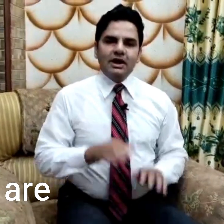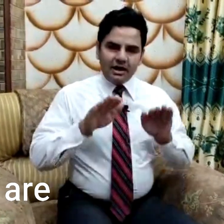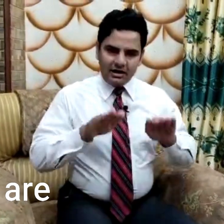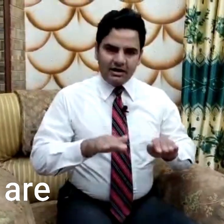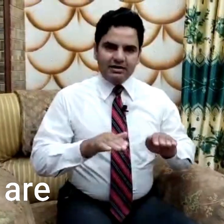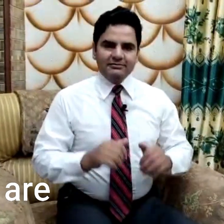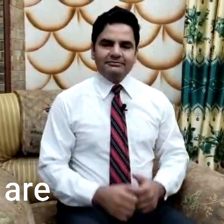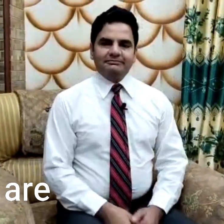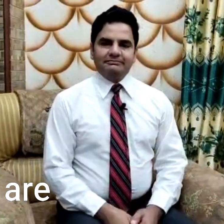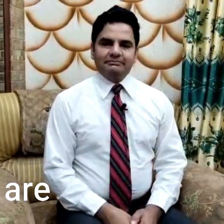are,